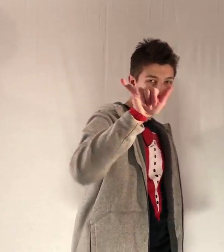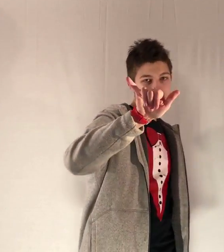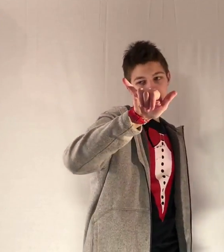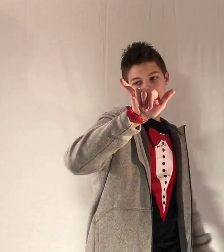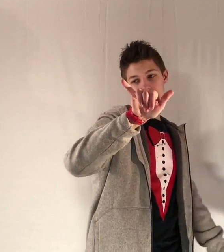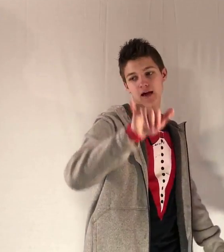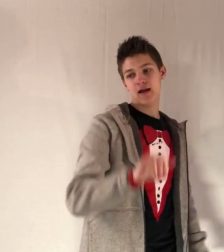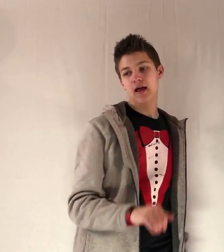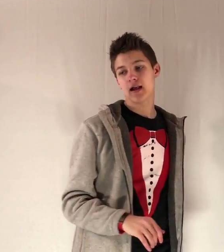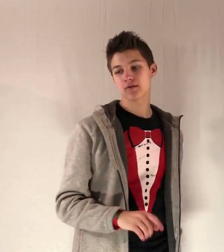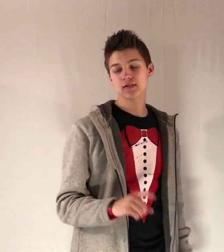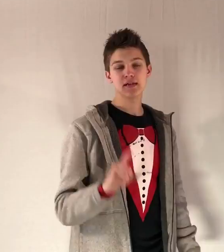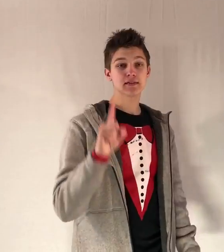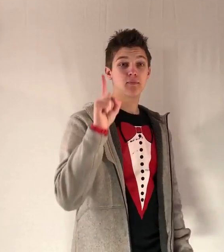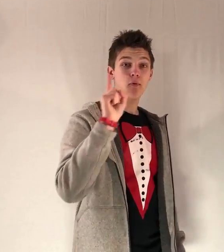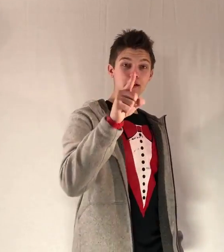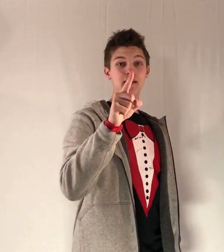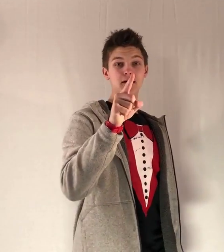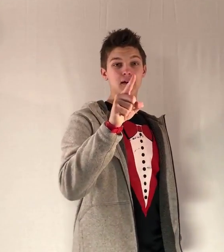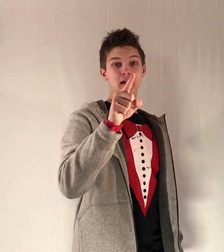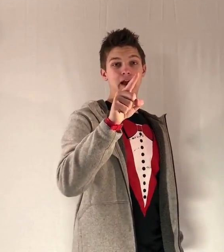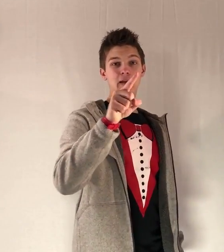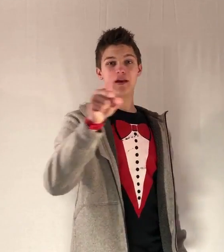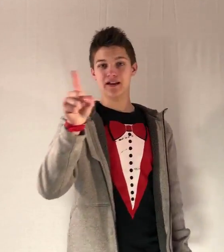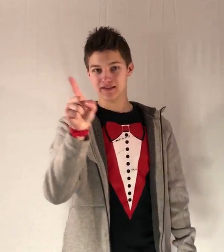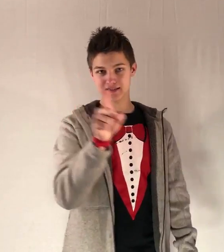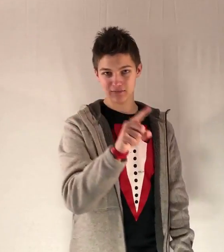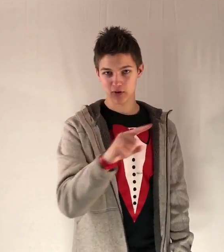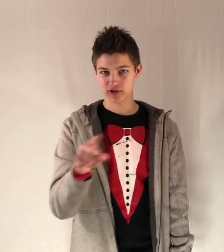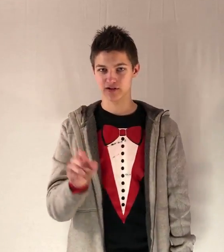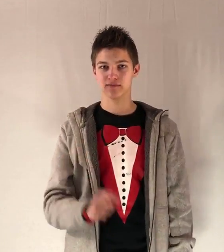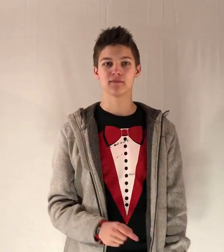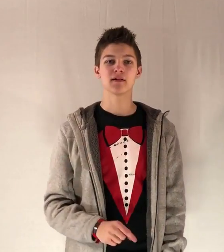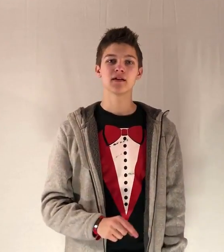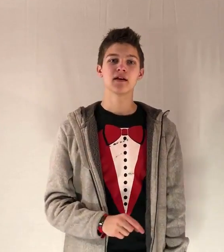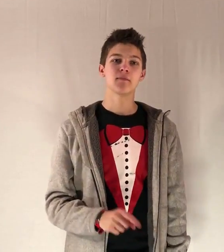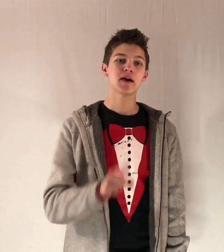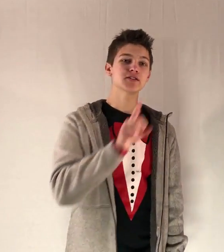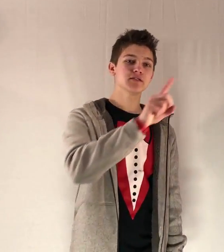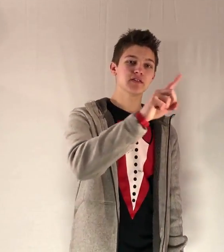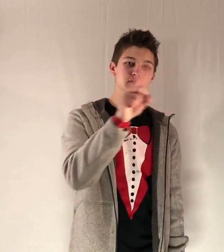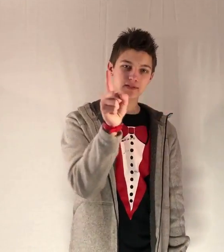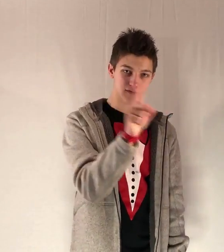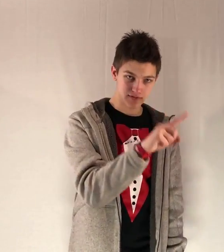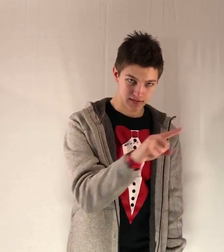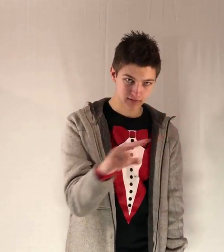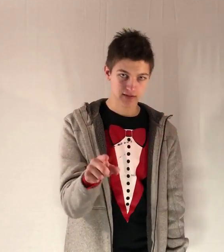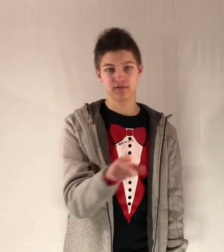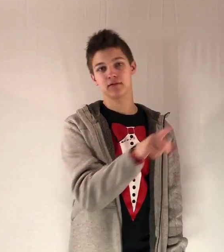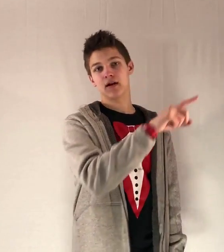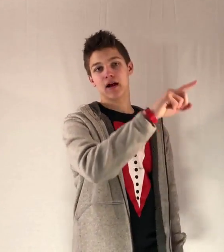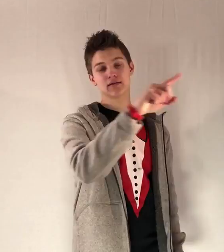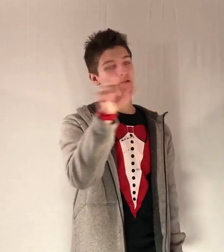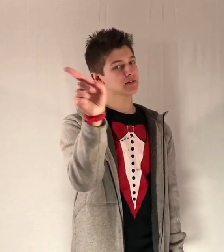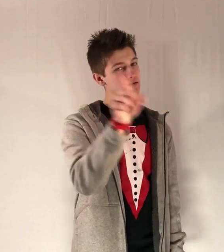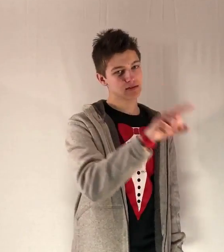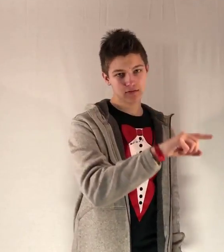but it's like that. Now Z is pointing and making the Z motion. Imagine if this was every single letter. As long as this is only